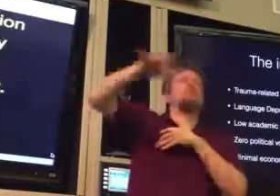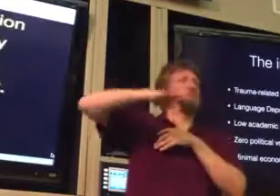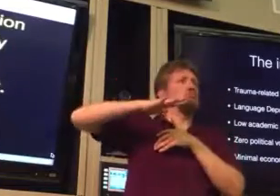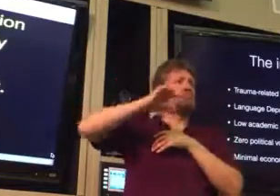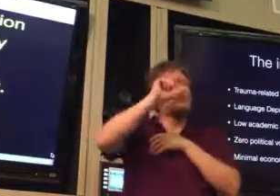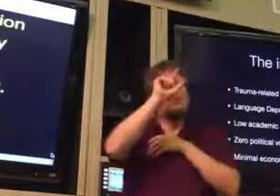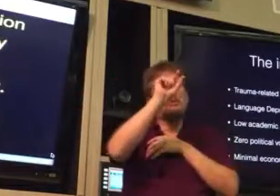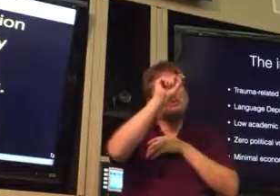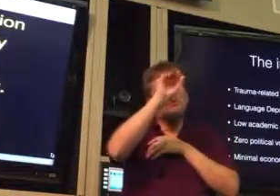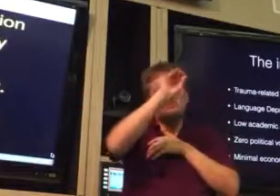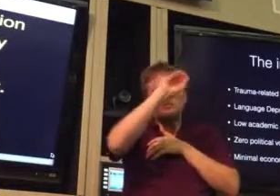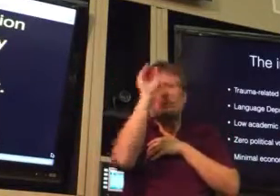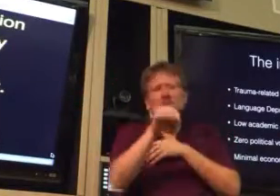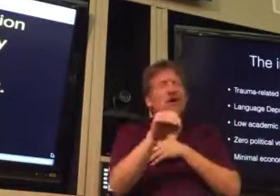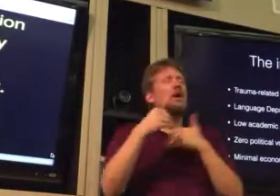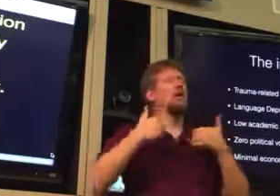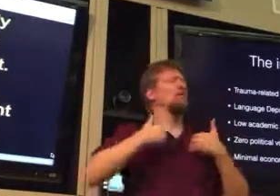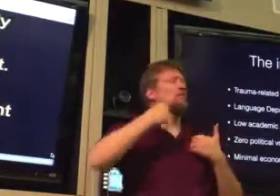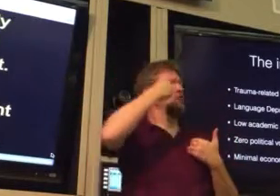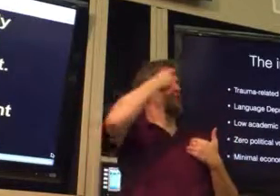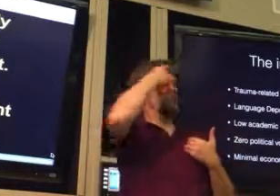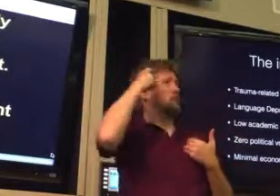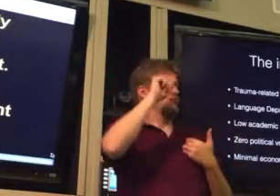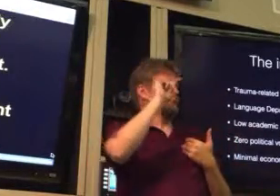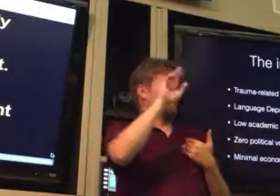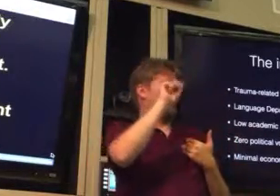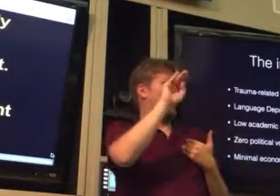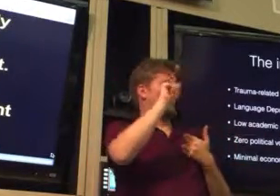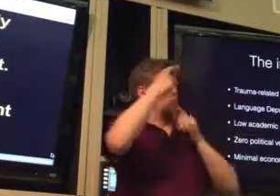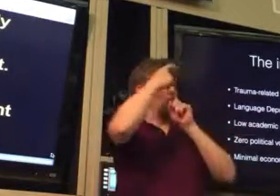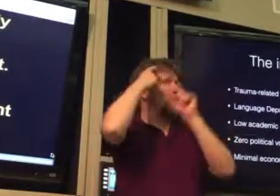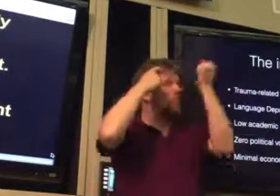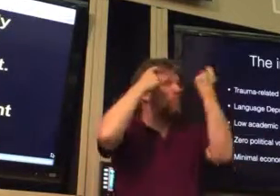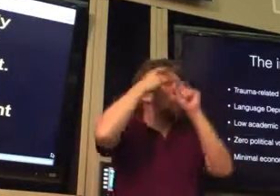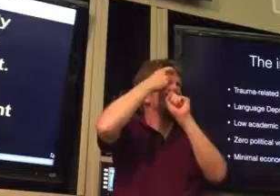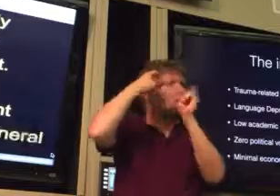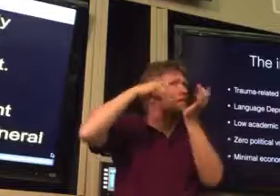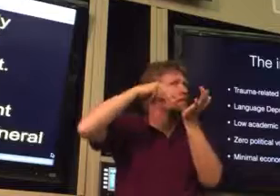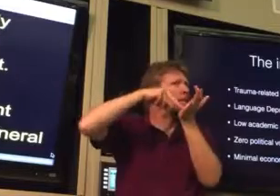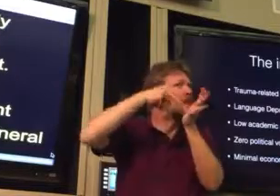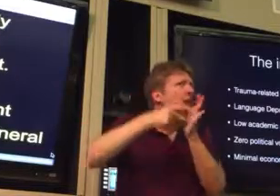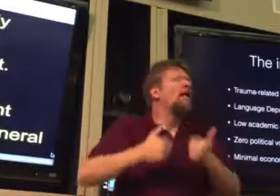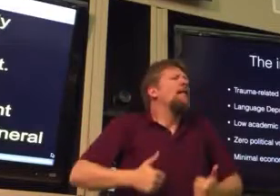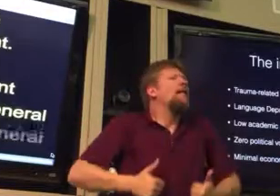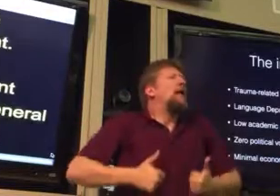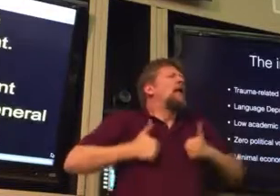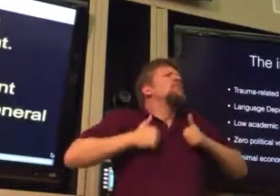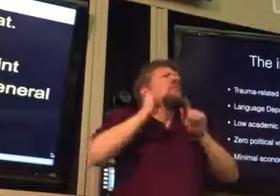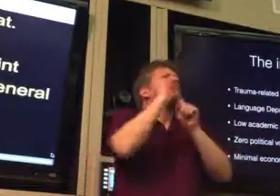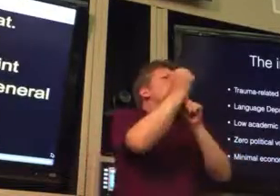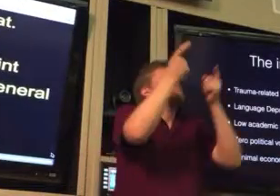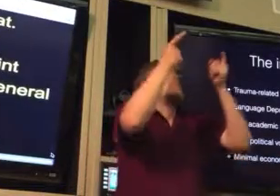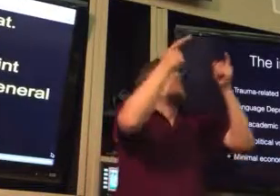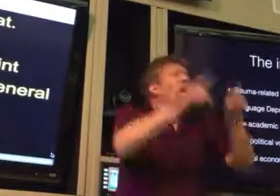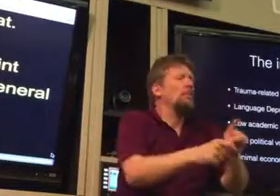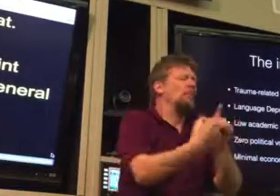talking about the general American public, there's about 20% of people who have had